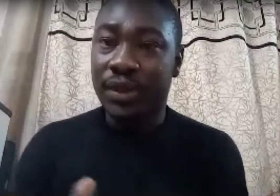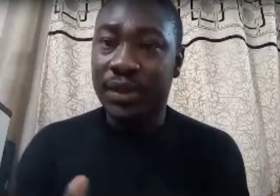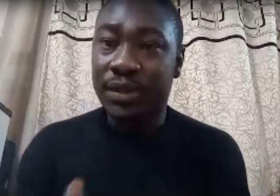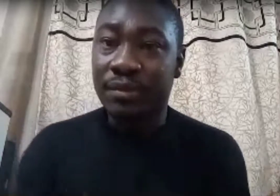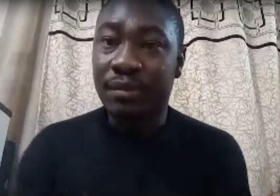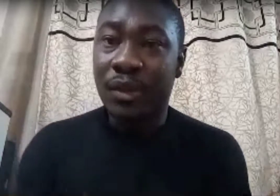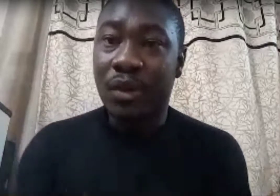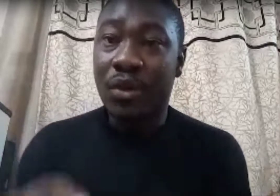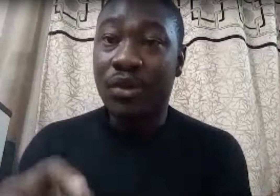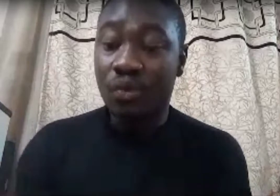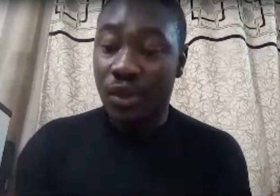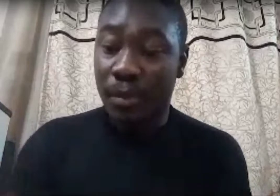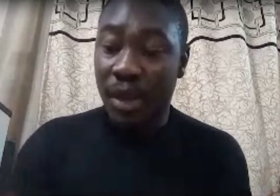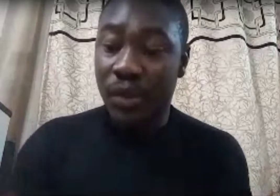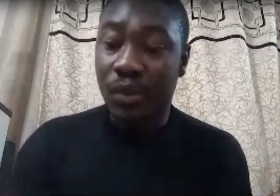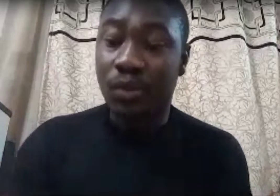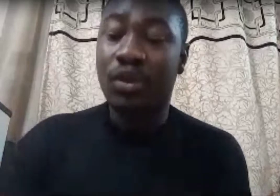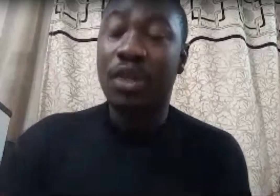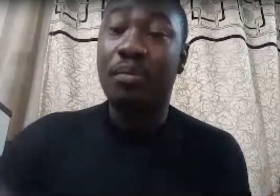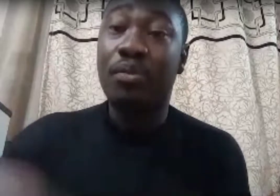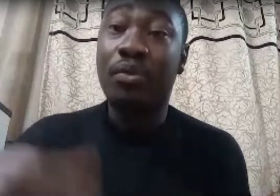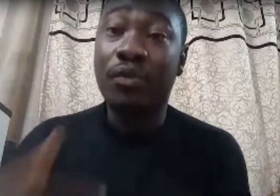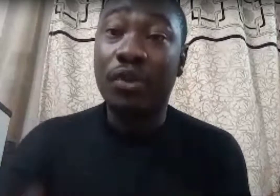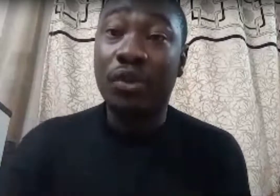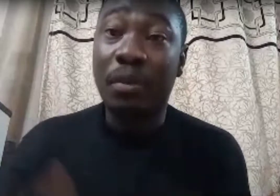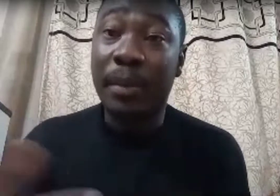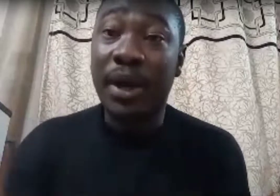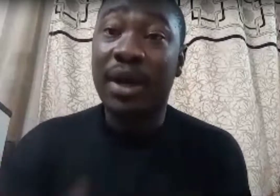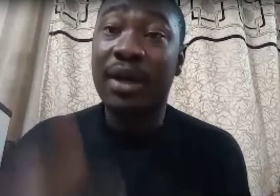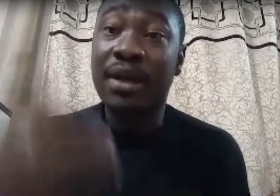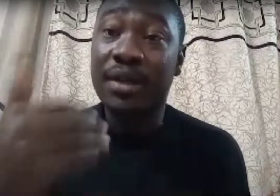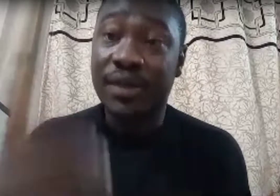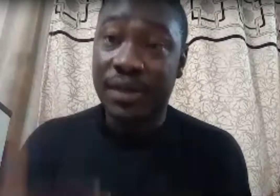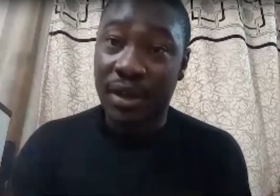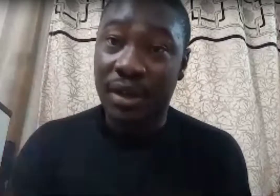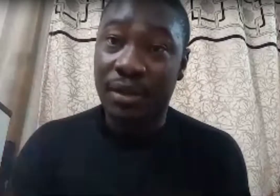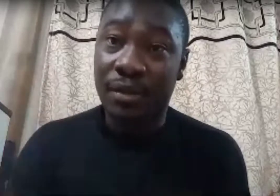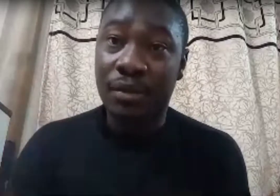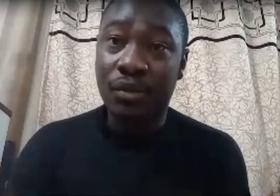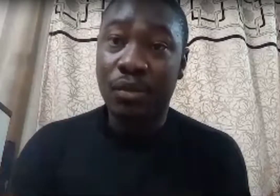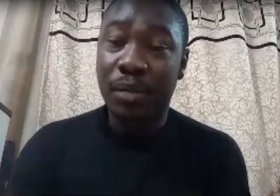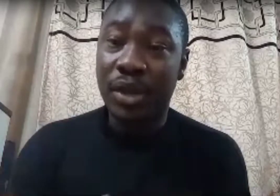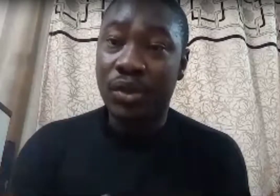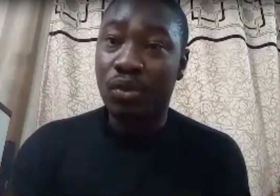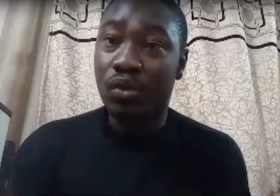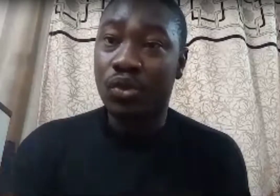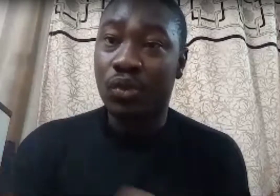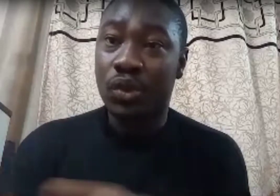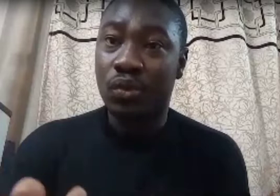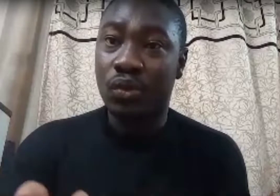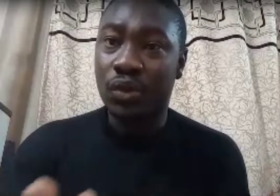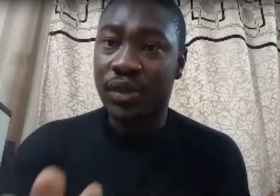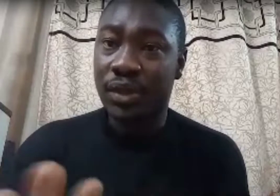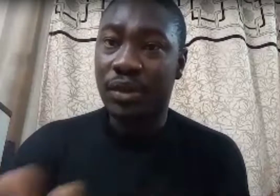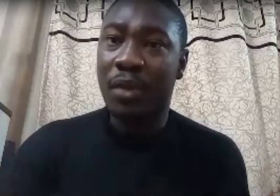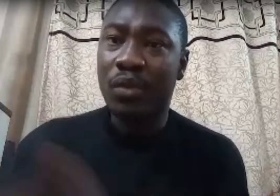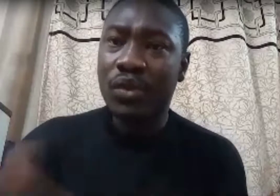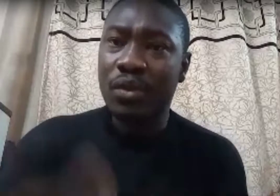Your mentor knows what to do. Just tell him, I want to improve the way I sign numbers. He knows what to do. Okay, that will be your second take